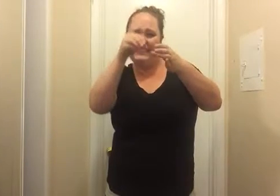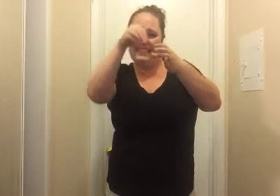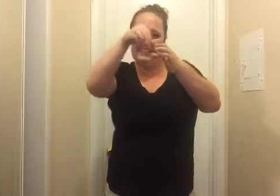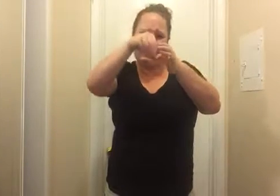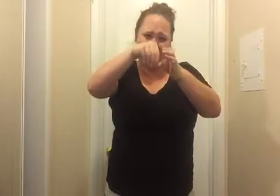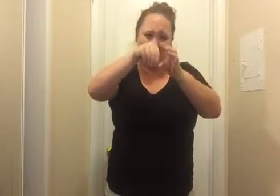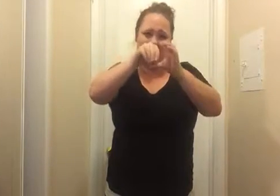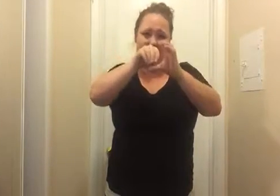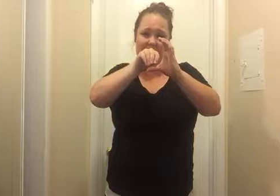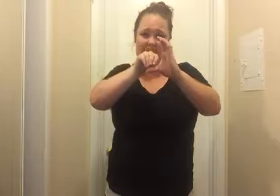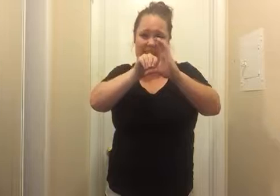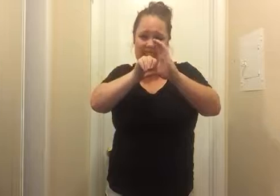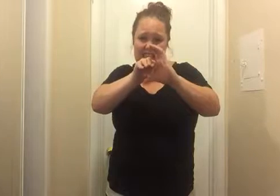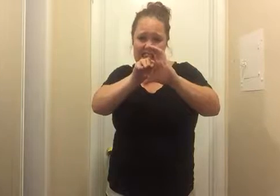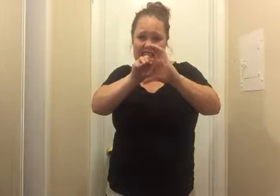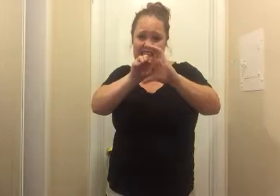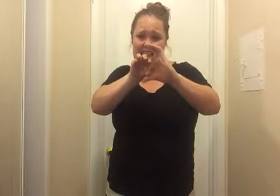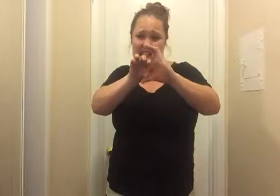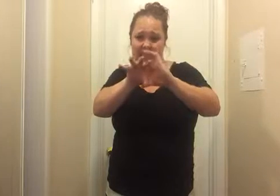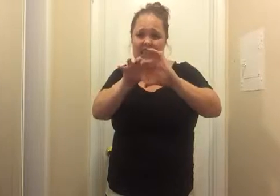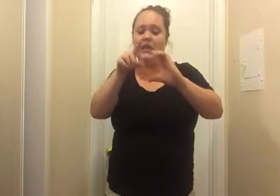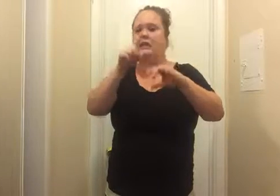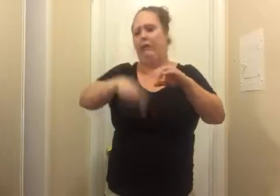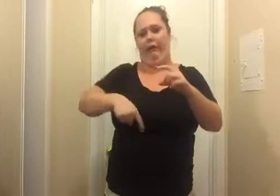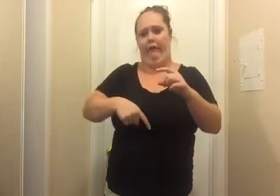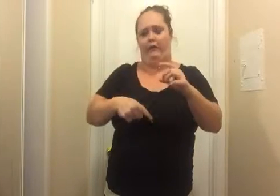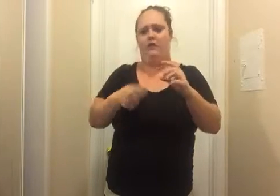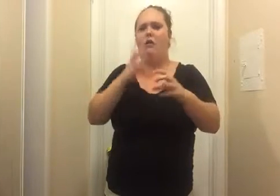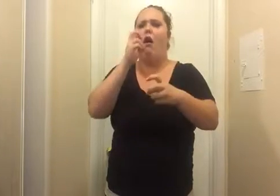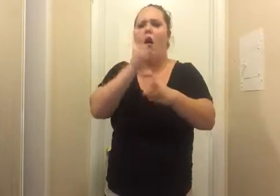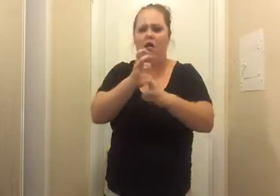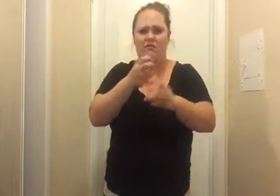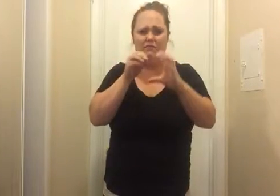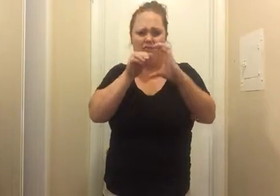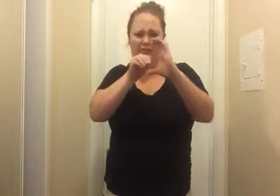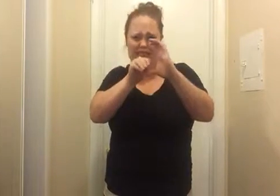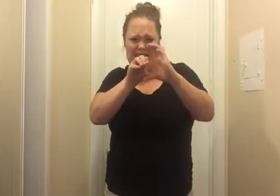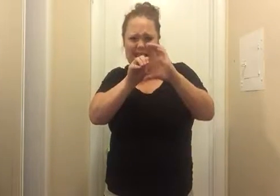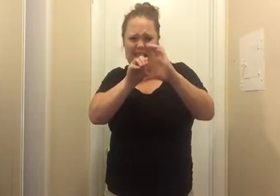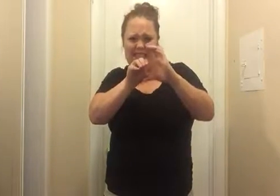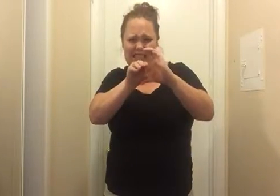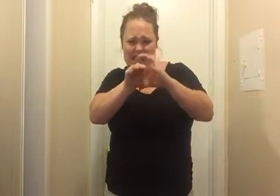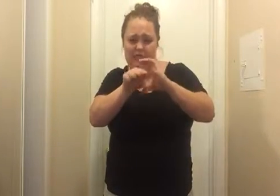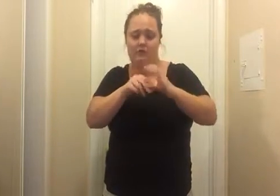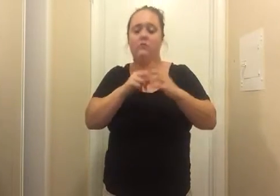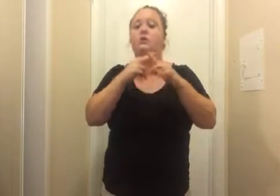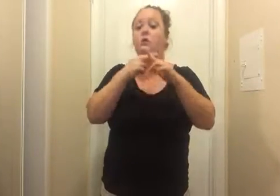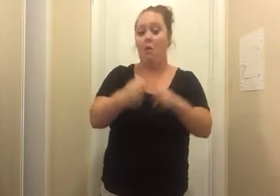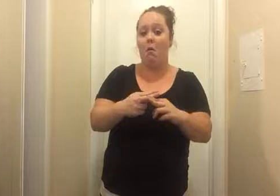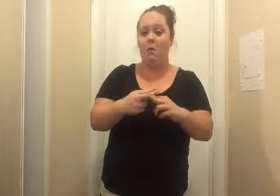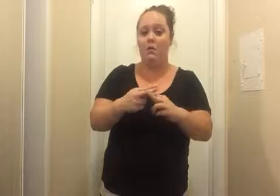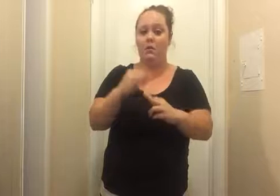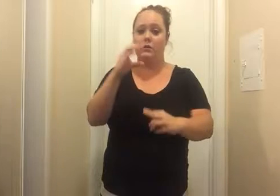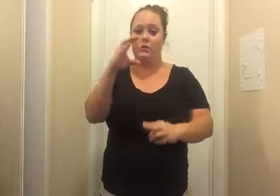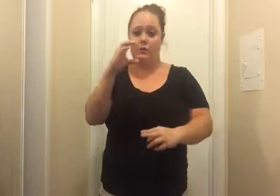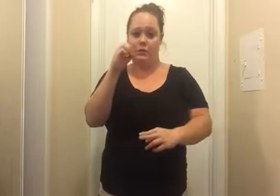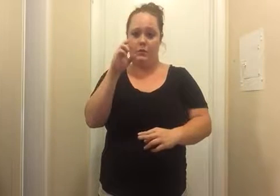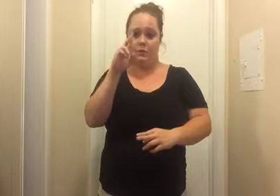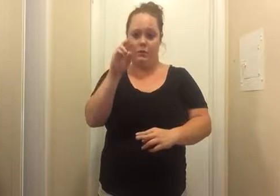blood, this is what we call coronary artery disease. Let me write that down. Coronary